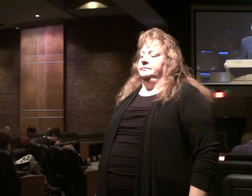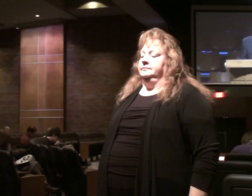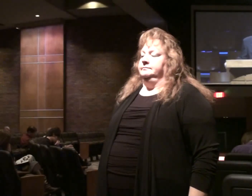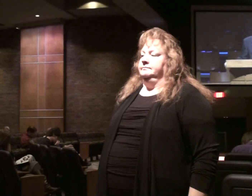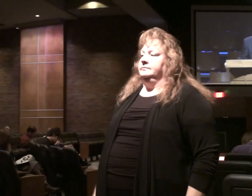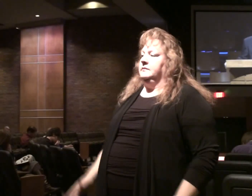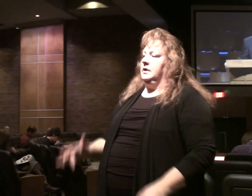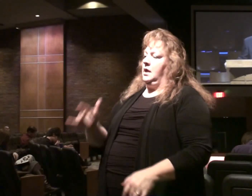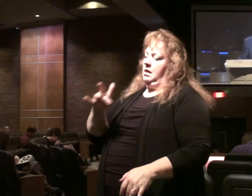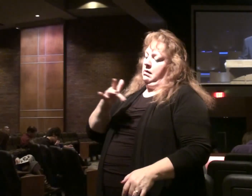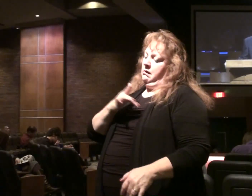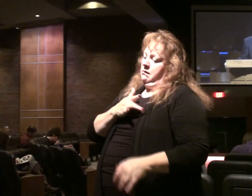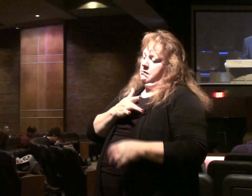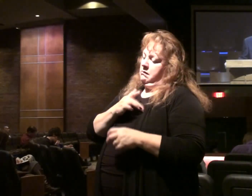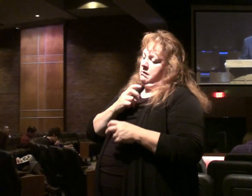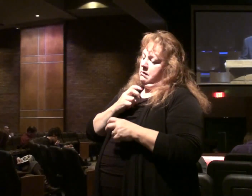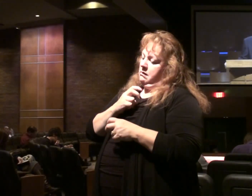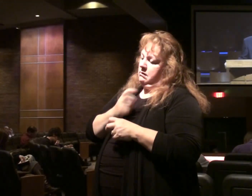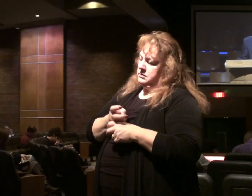heart.